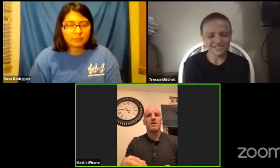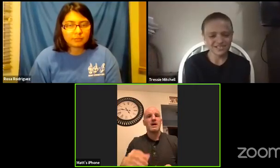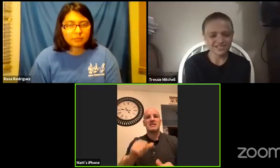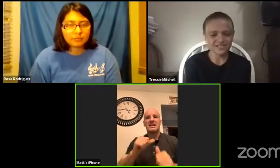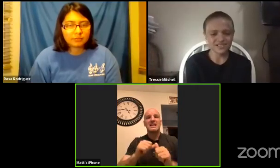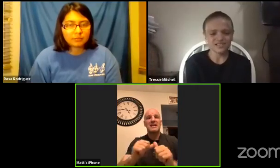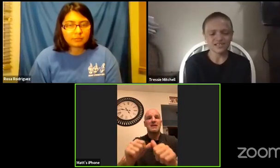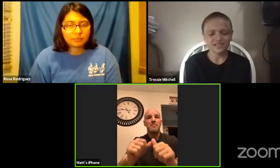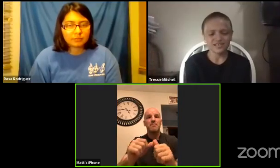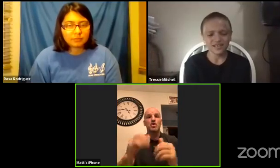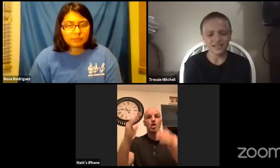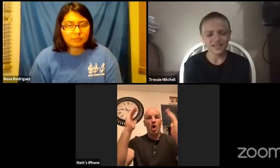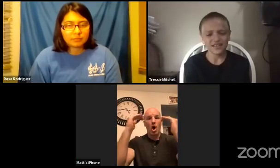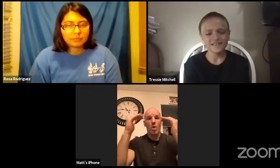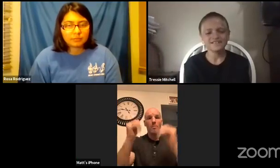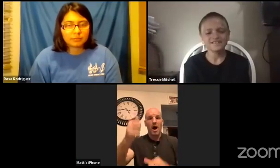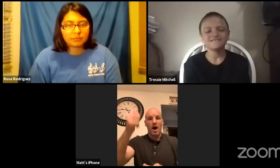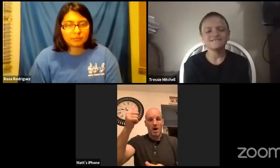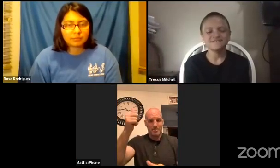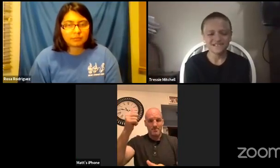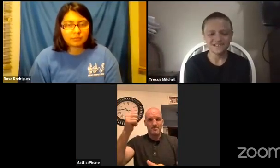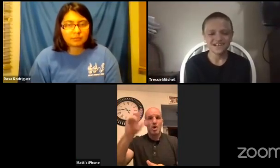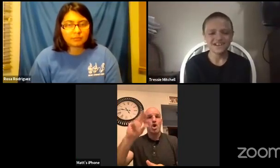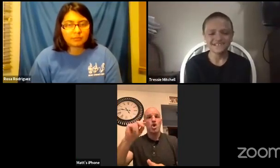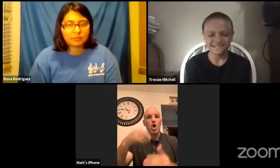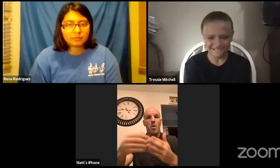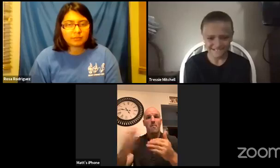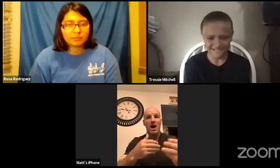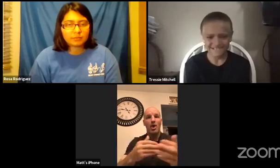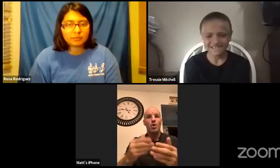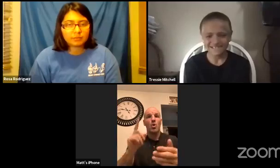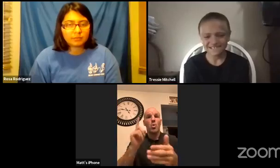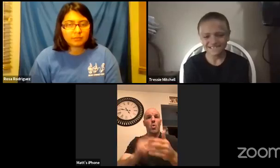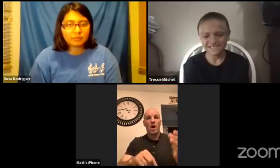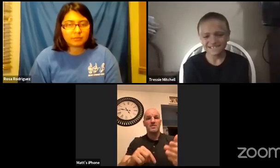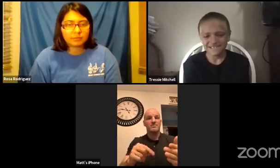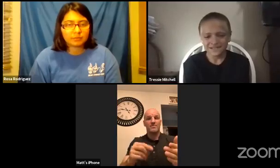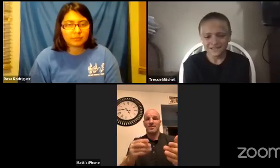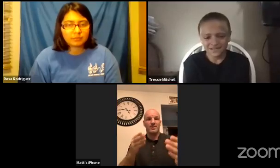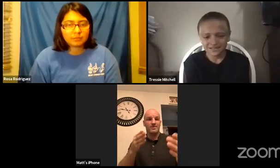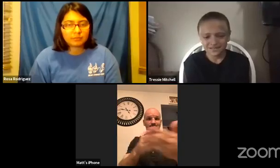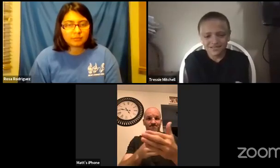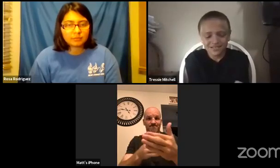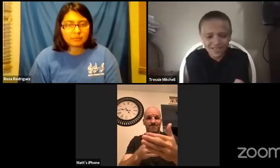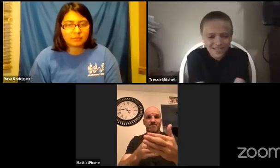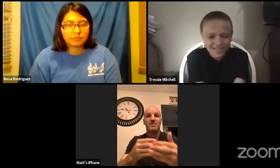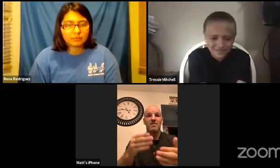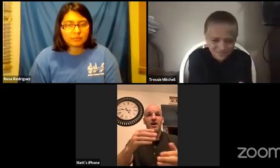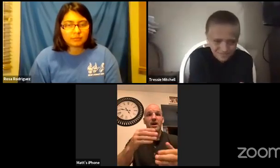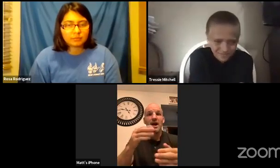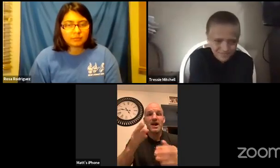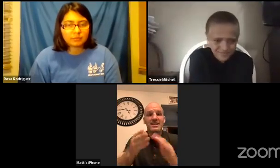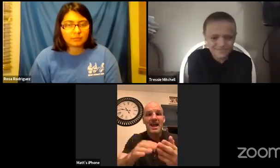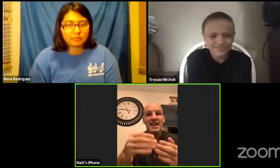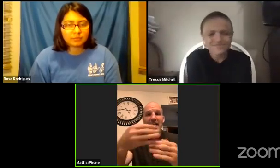the deaf community. Really, it's a quote for the world. Don't give up. If you have